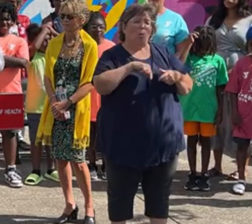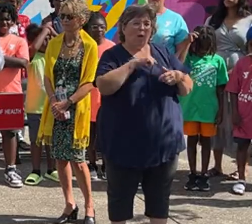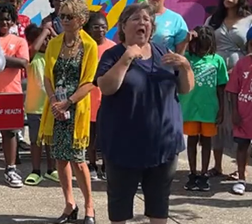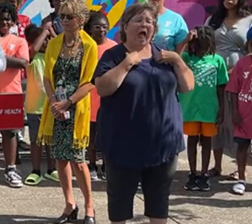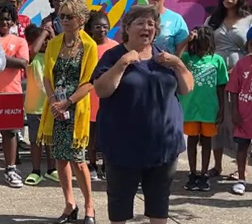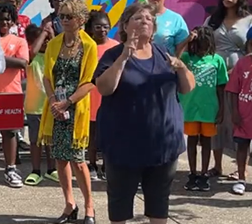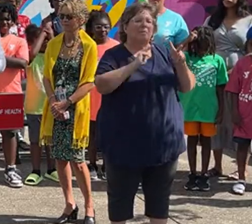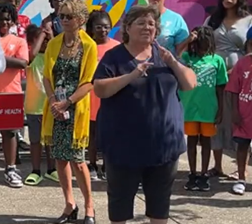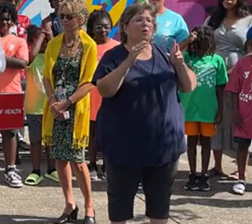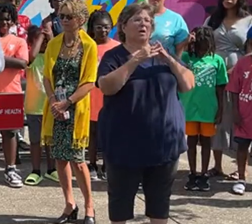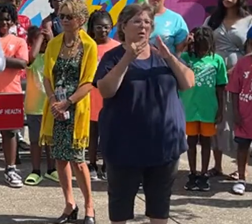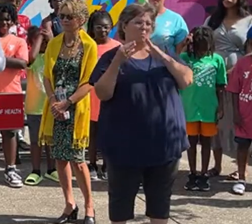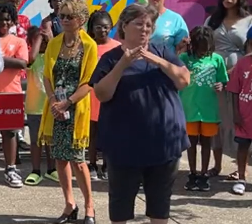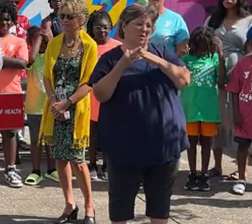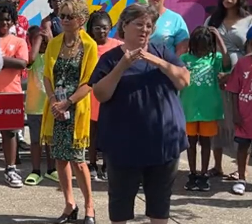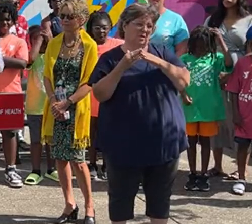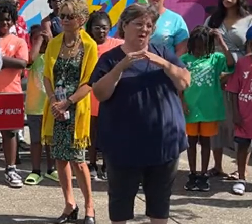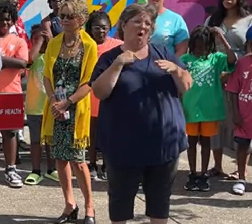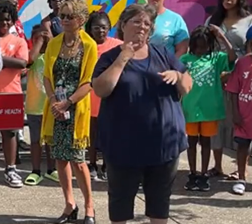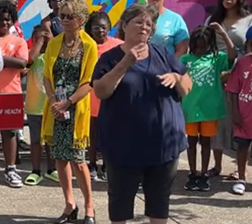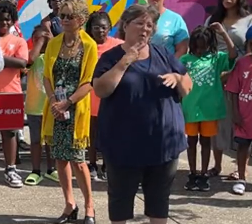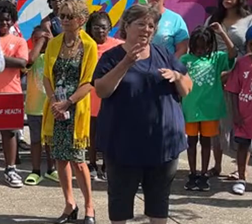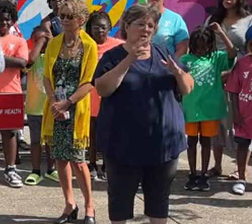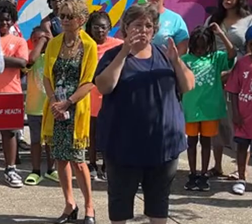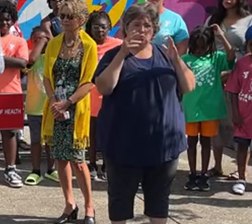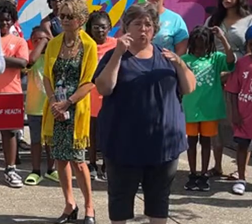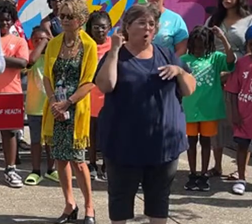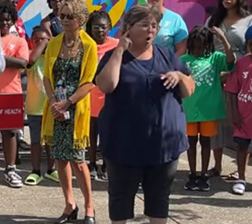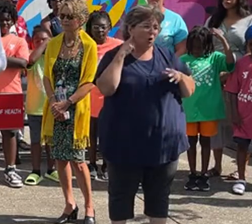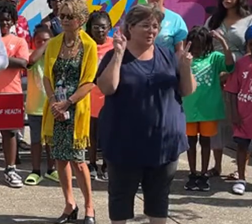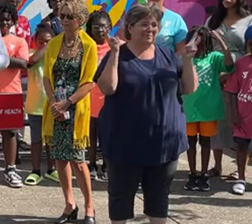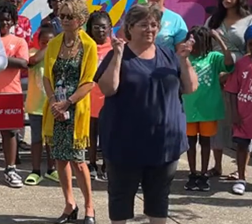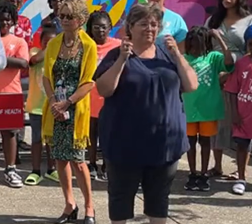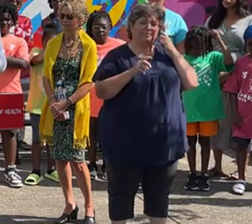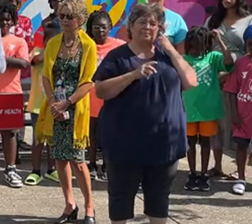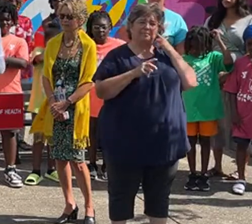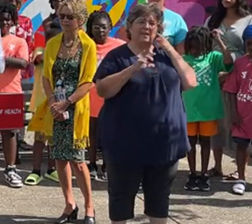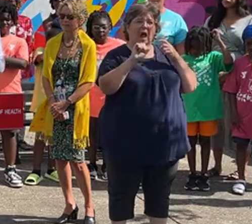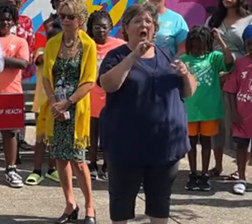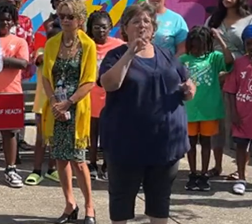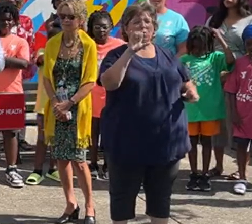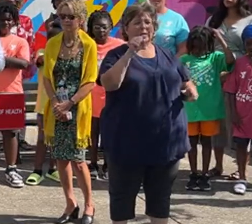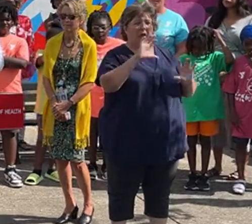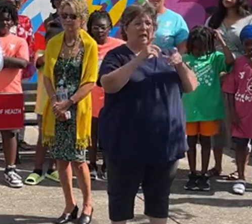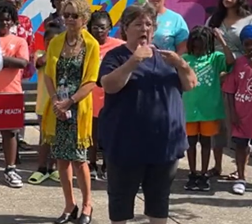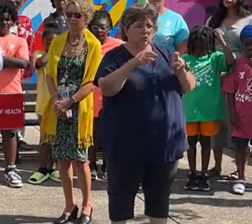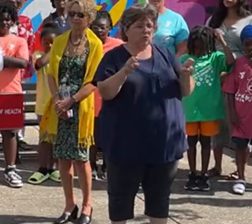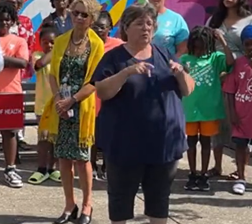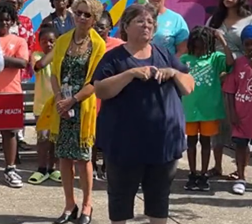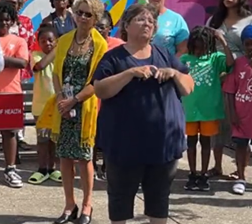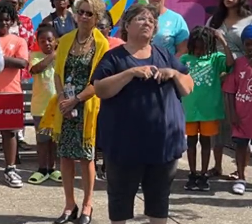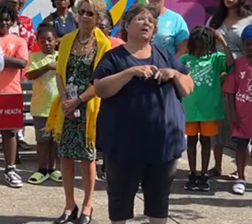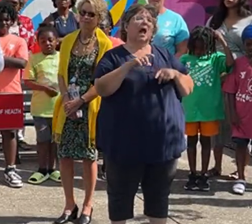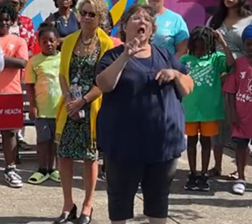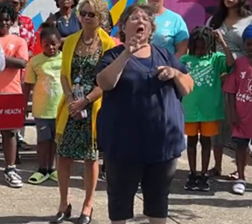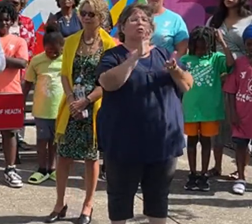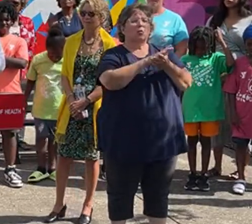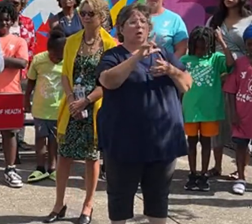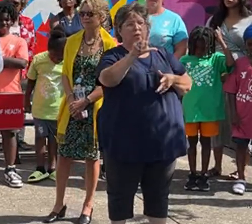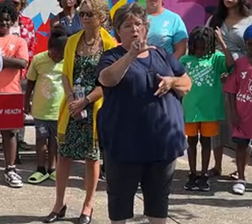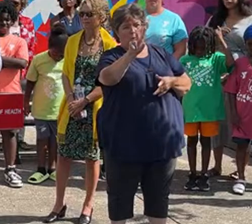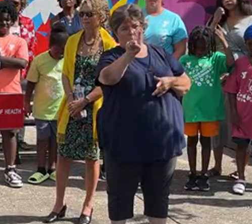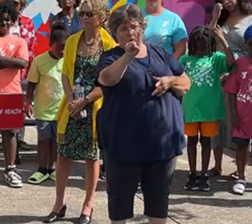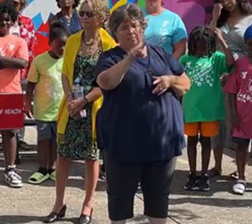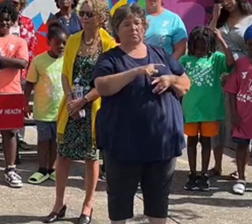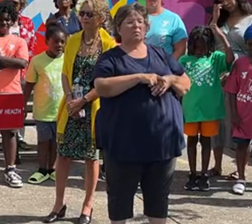had people in our community whose voices were heard. So we had Idris in the classroom at Harriet Ross Tubman School.